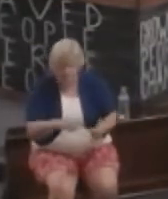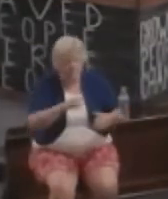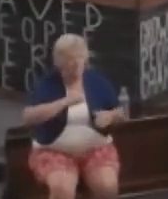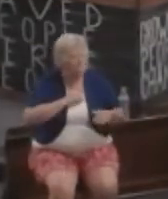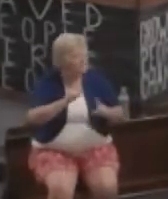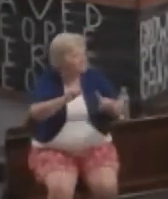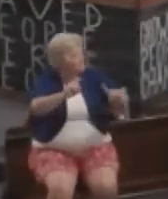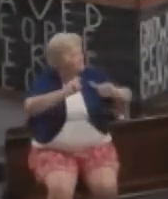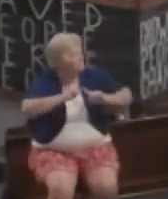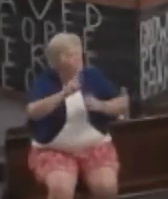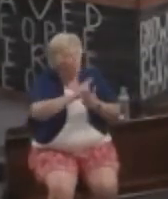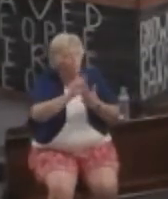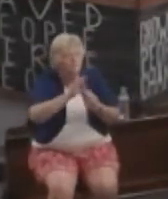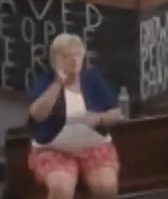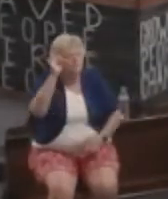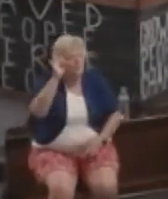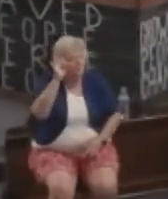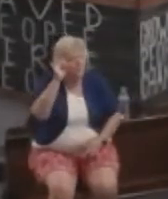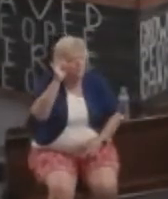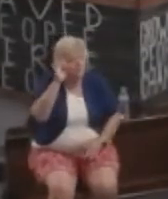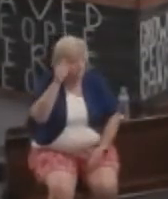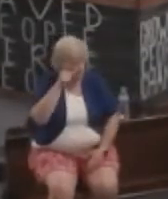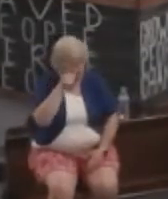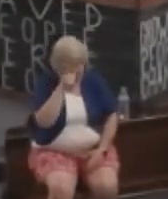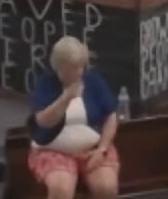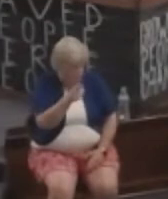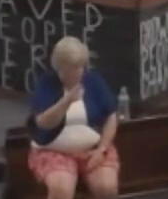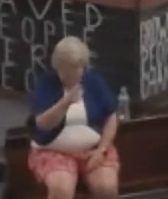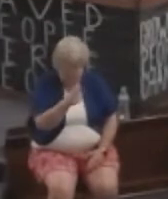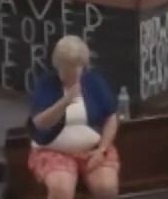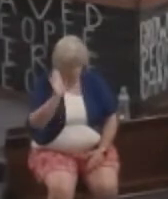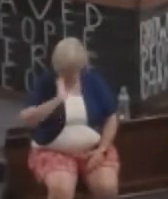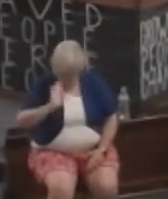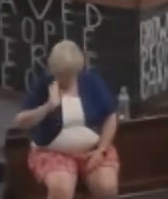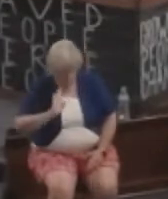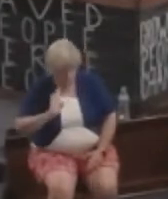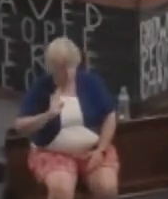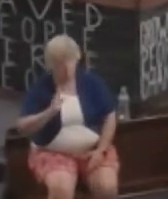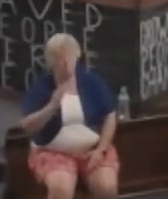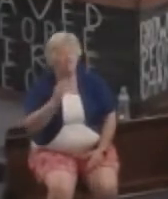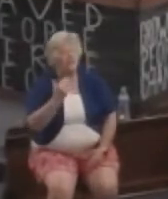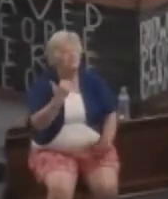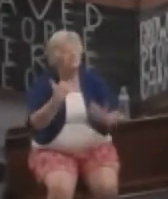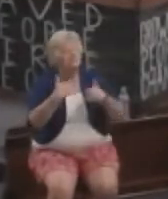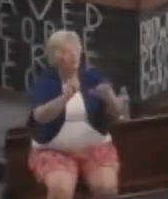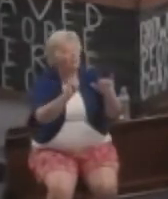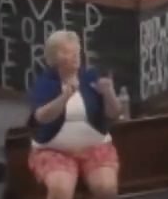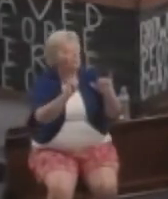Spirit. You were and are saved.